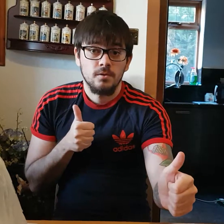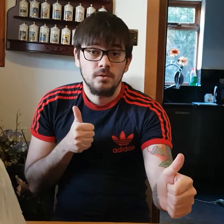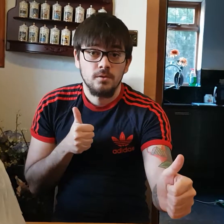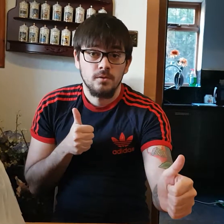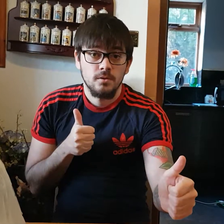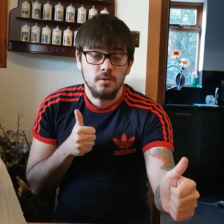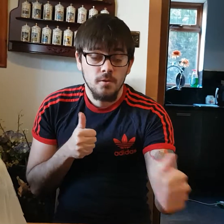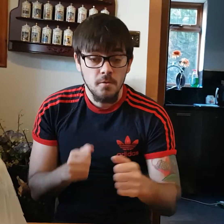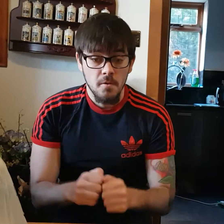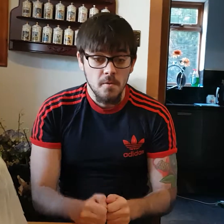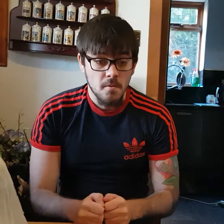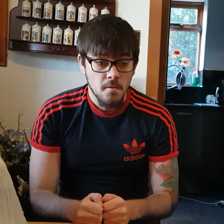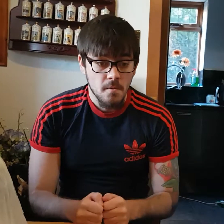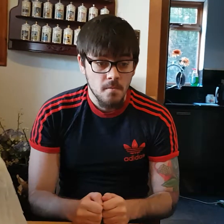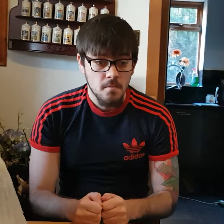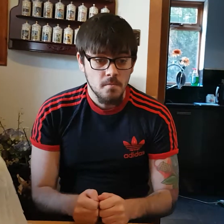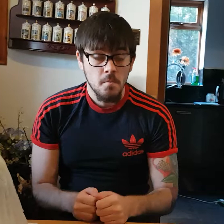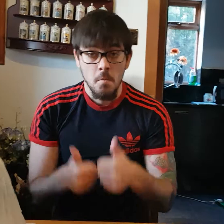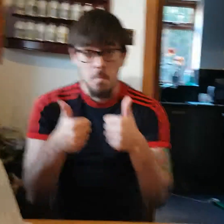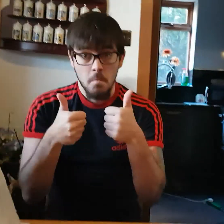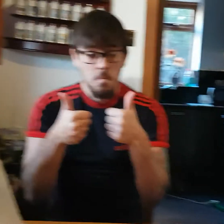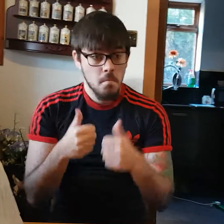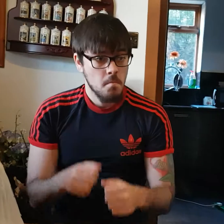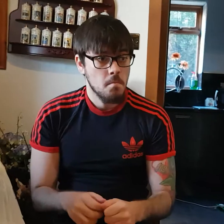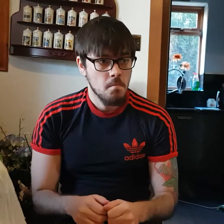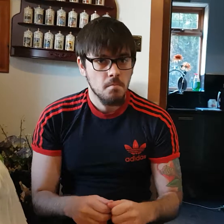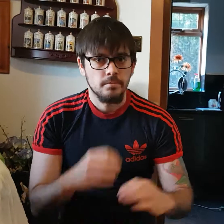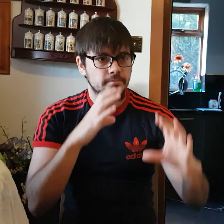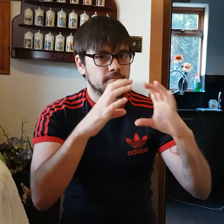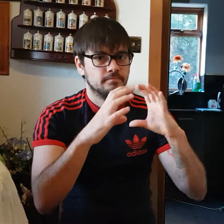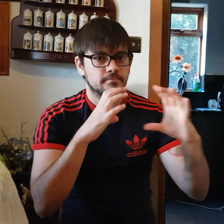But I found a new job at a hearing company. That was good.